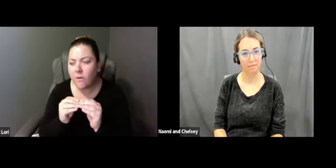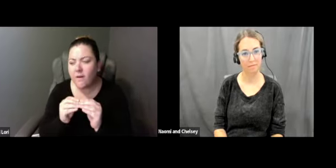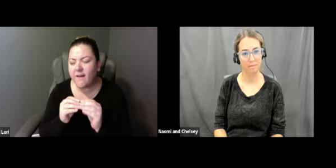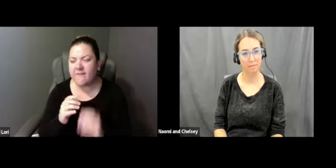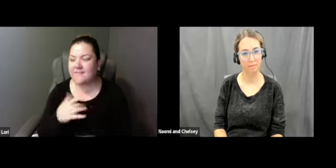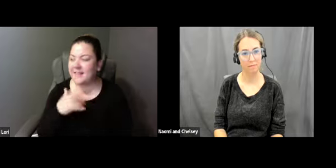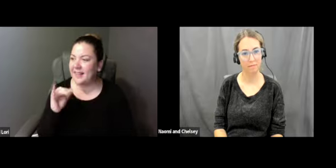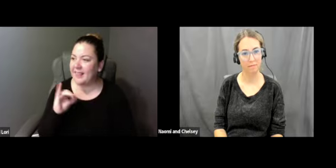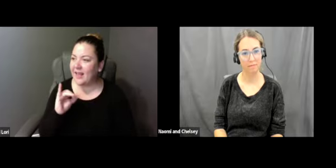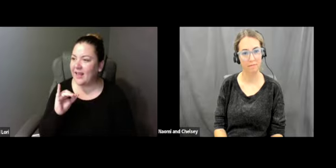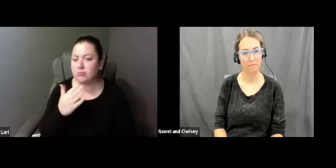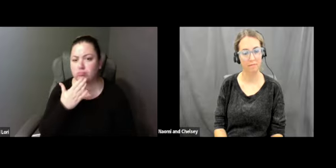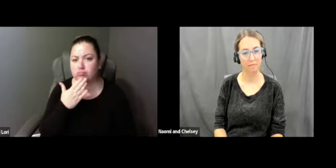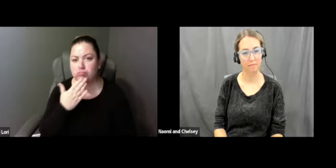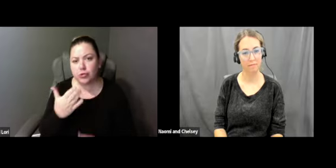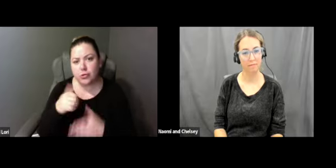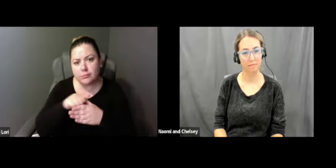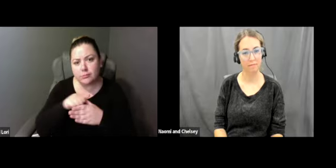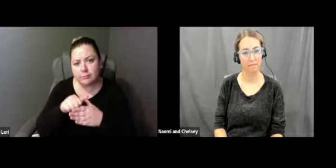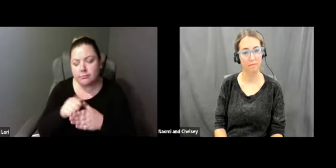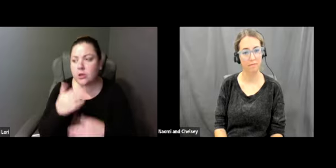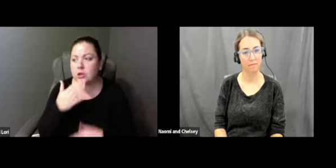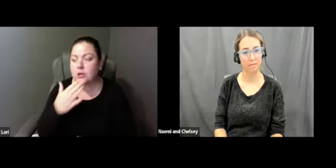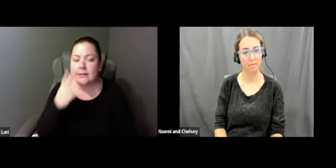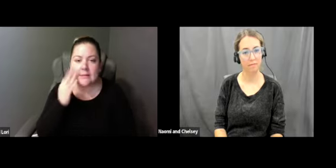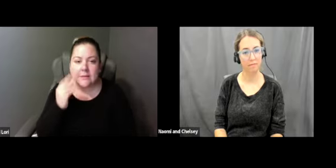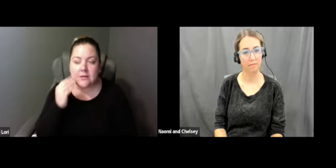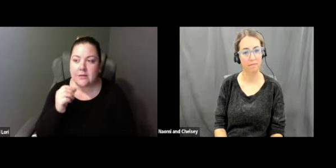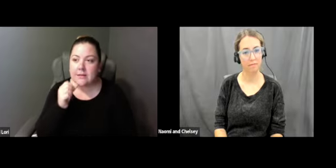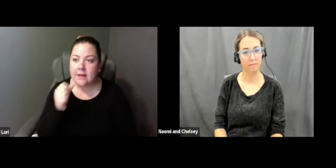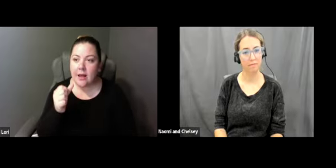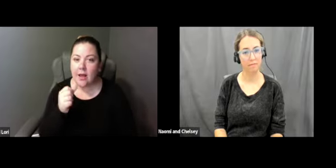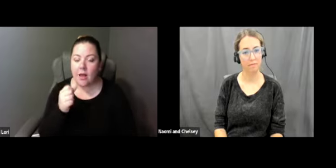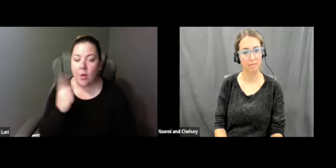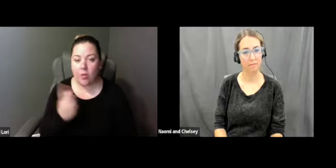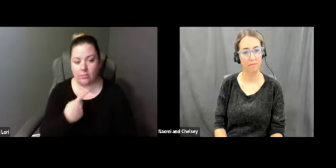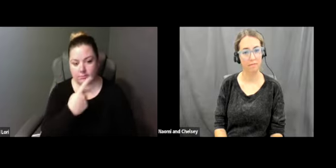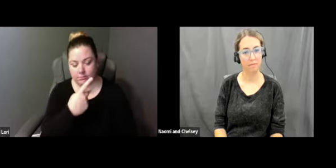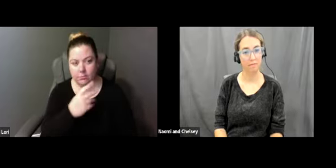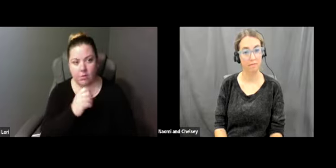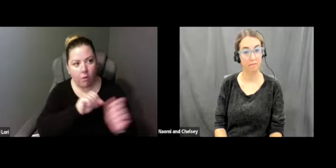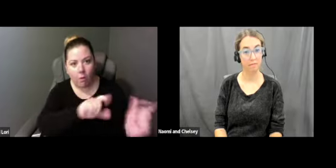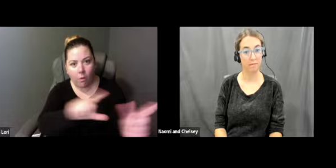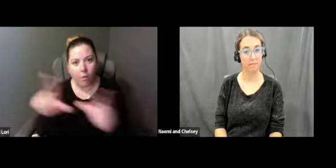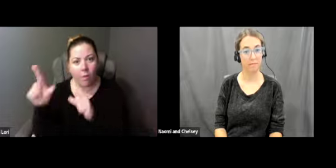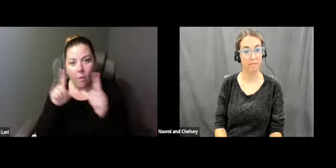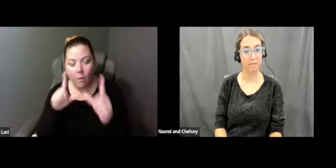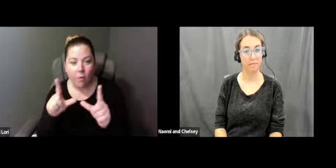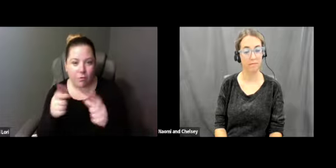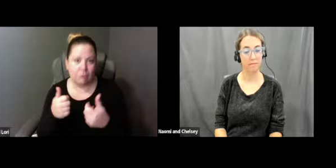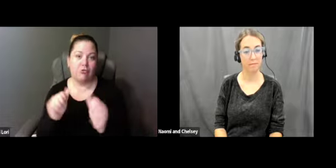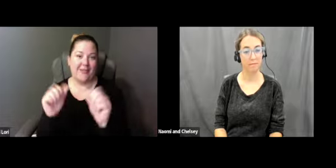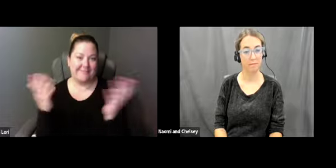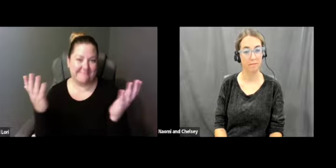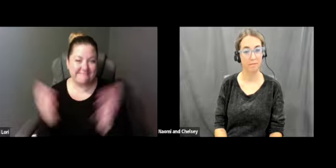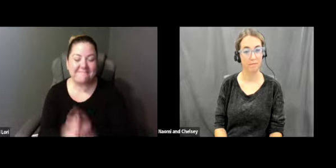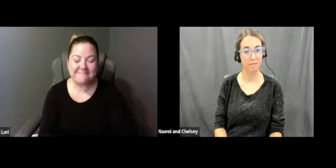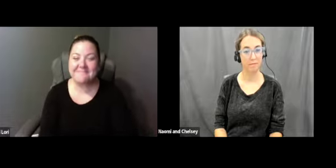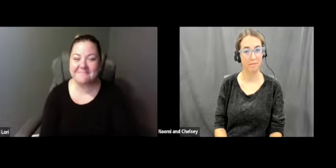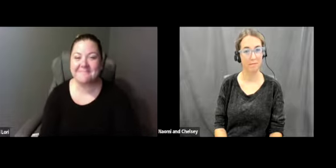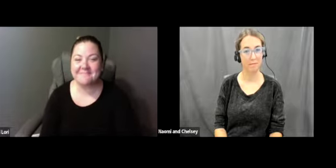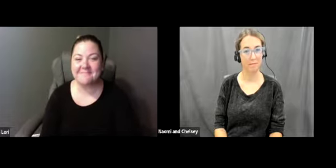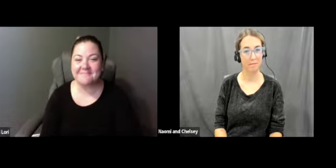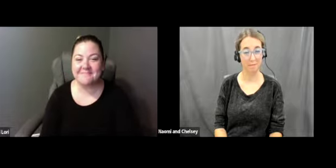feel like, a good practice for not only us, but everyone to take notice of.